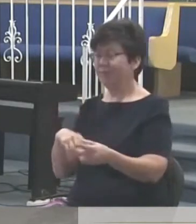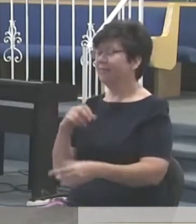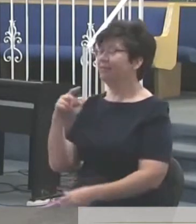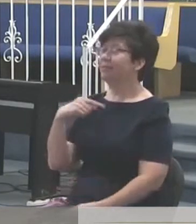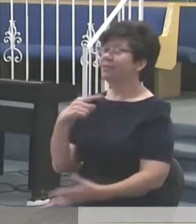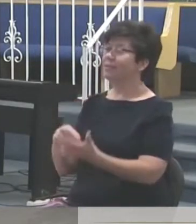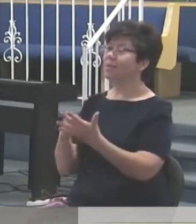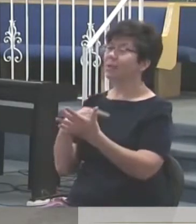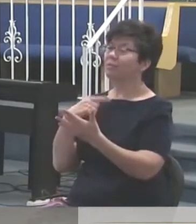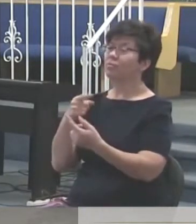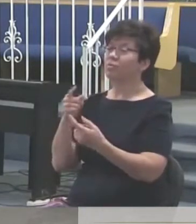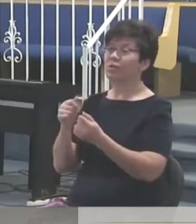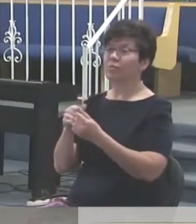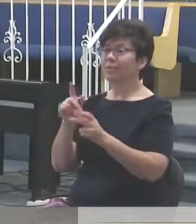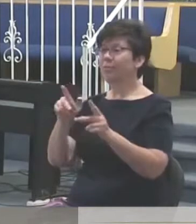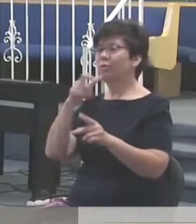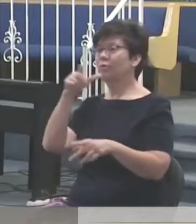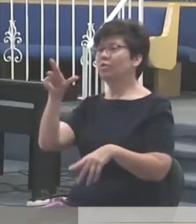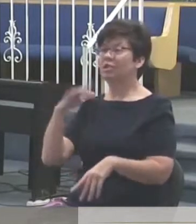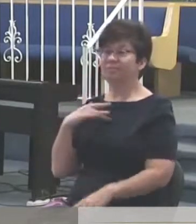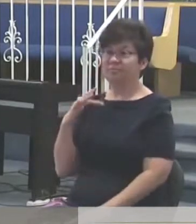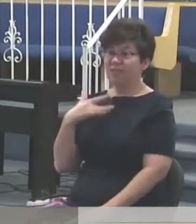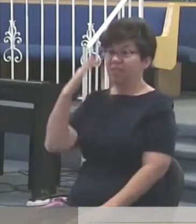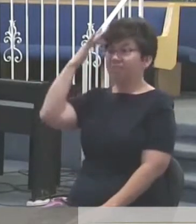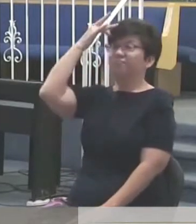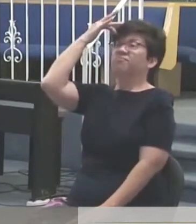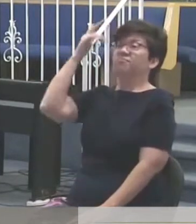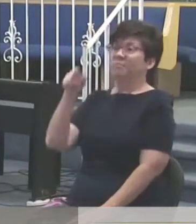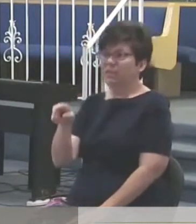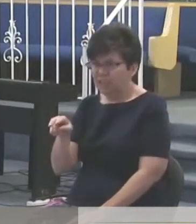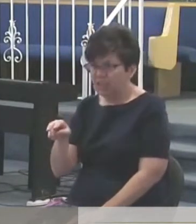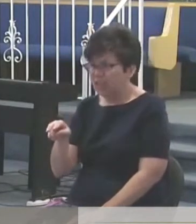Sometimes we struggle with folks that just get on our nerves.